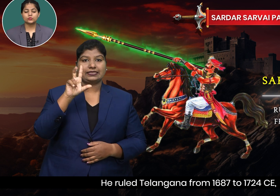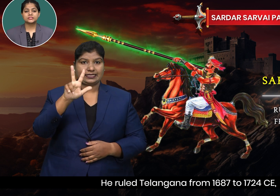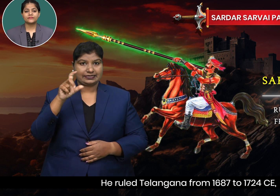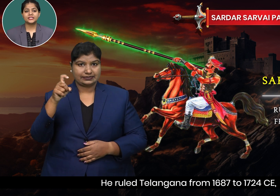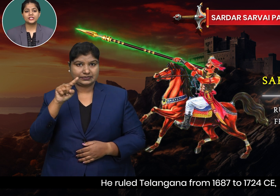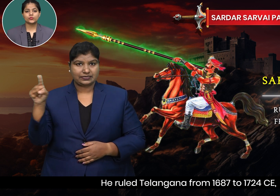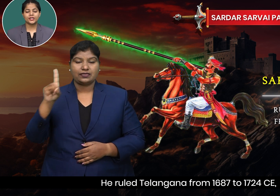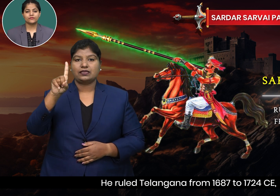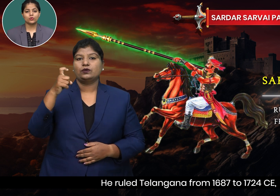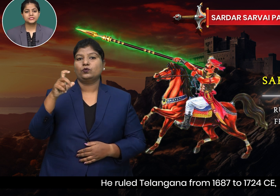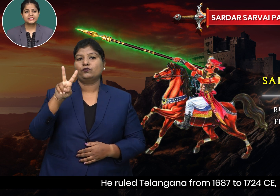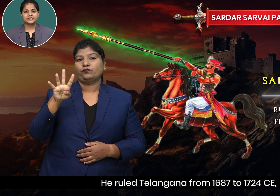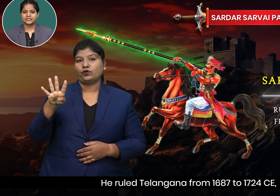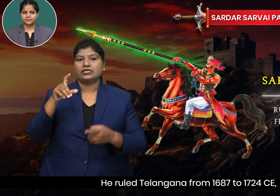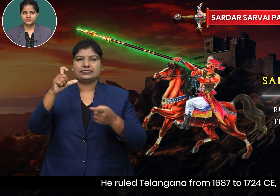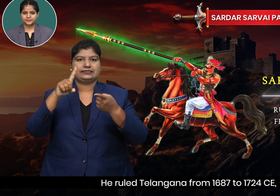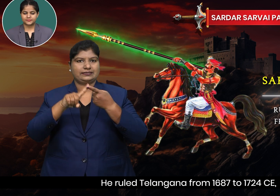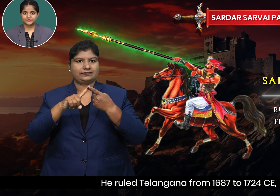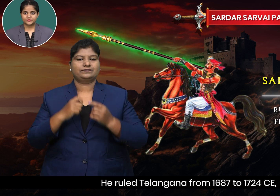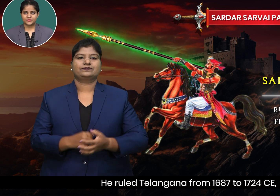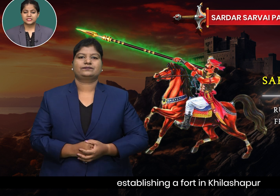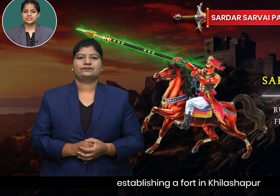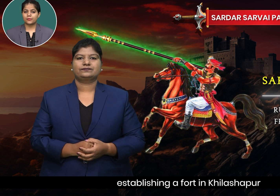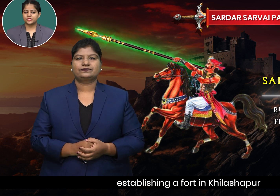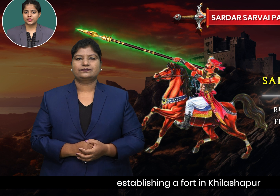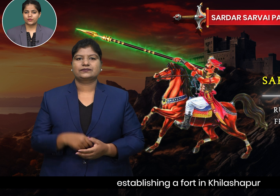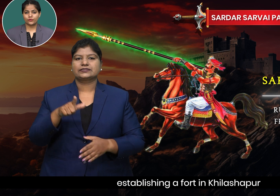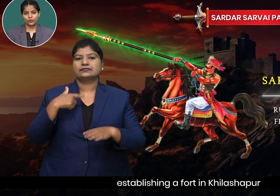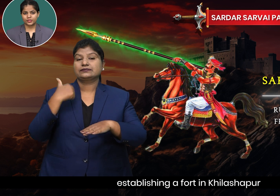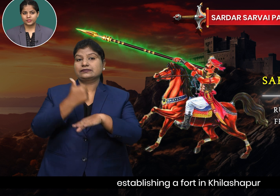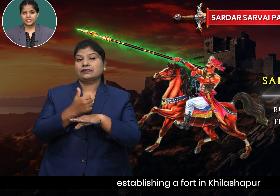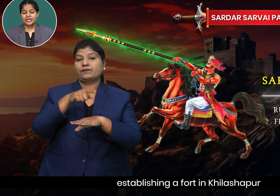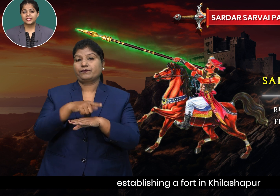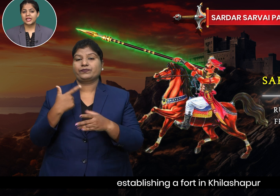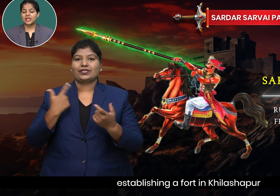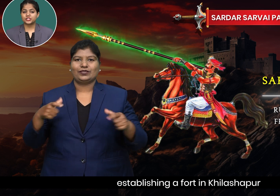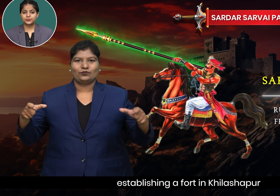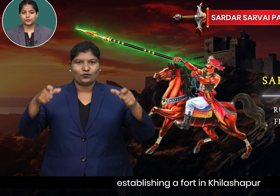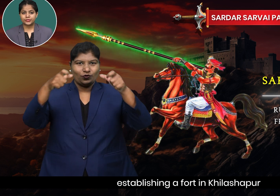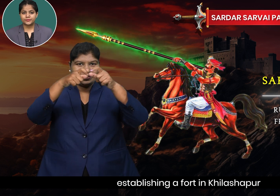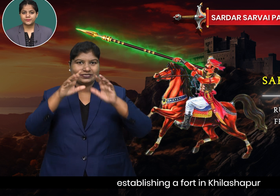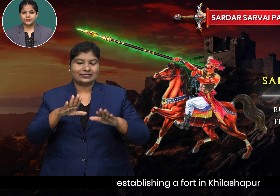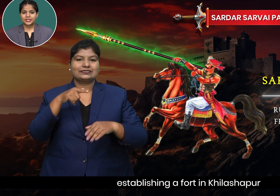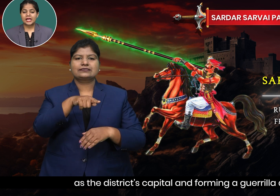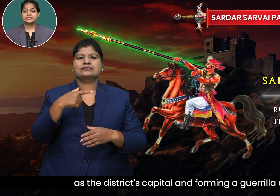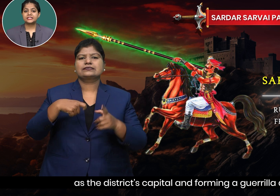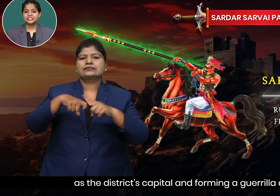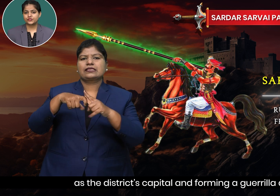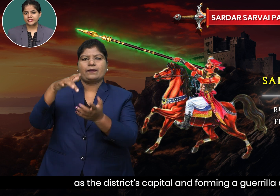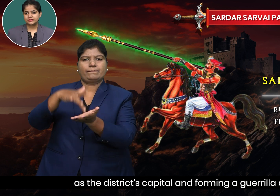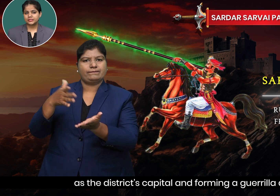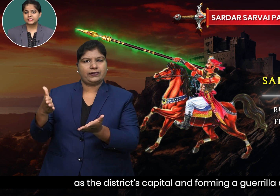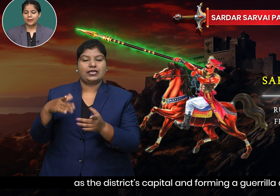1687 to 1724 CE, establishing a fort in Kailashpur as